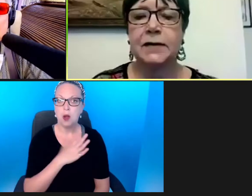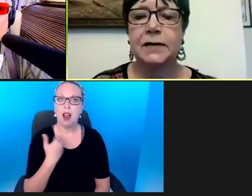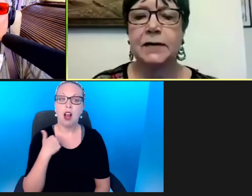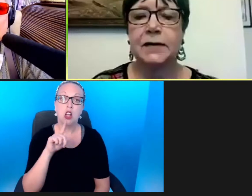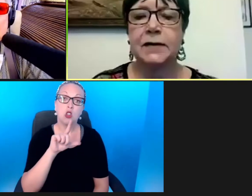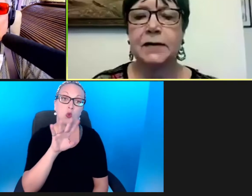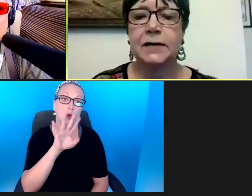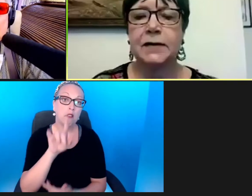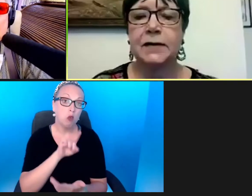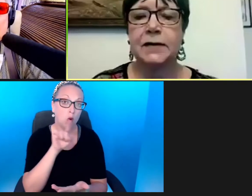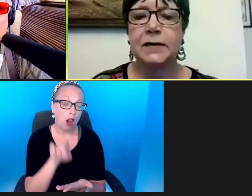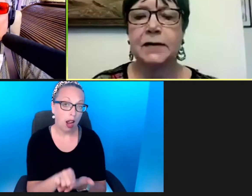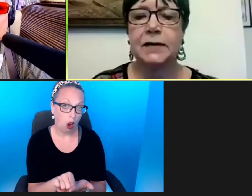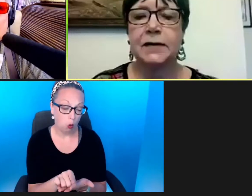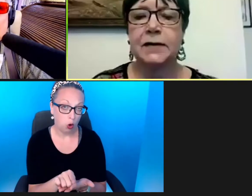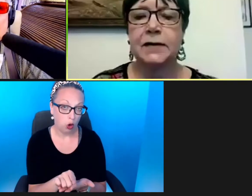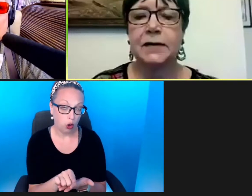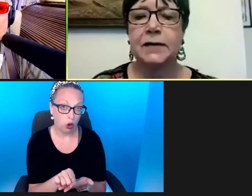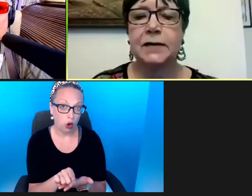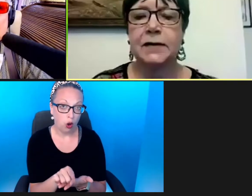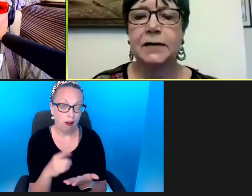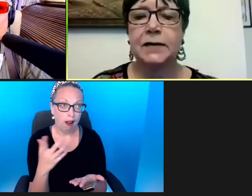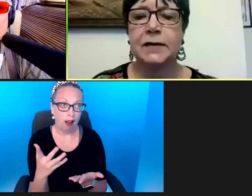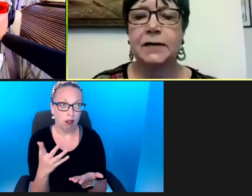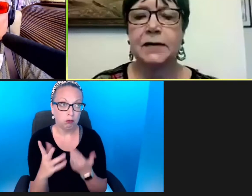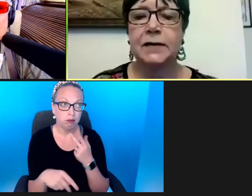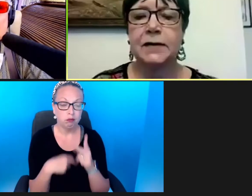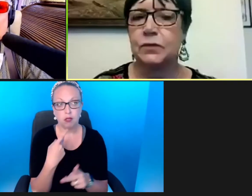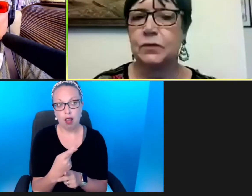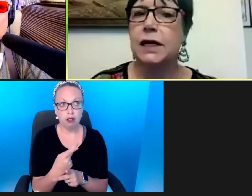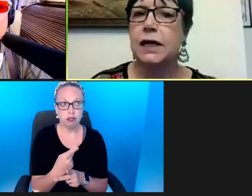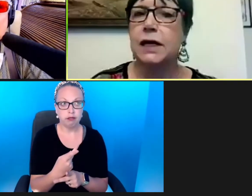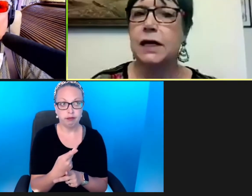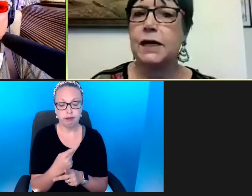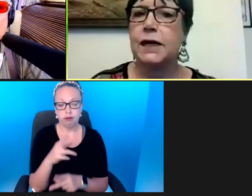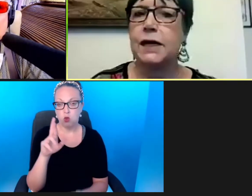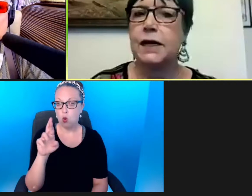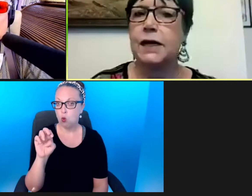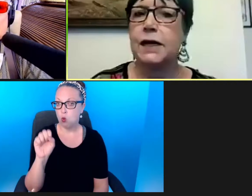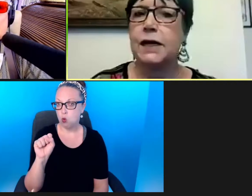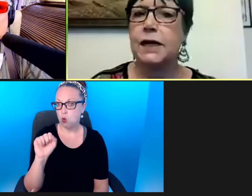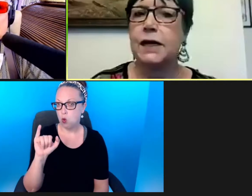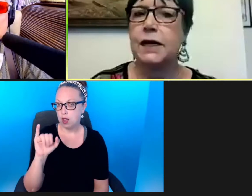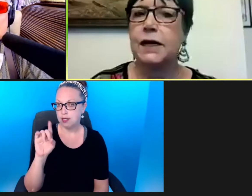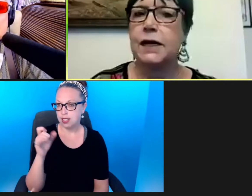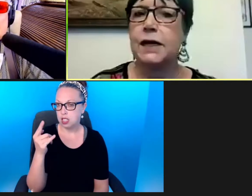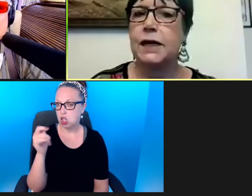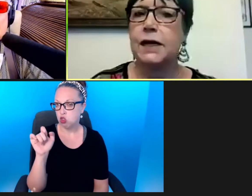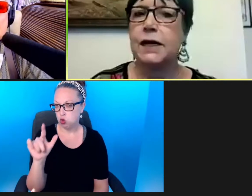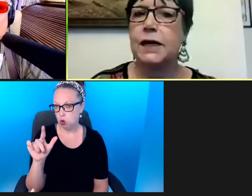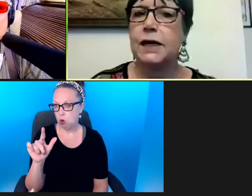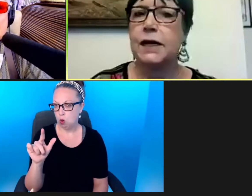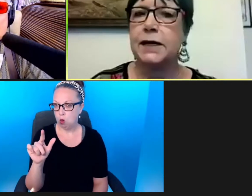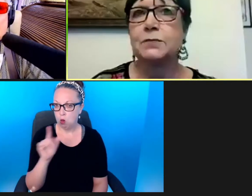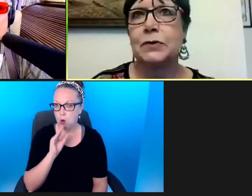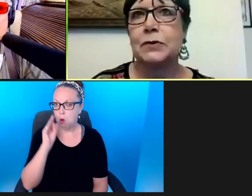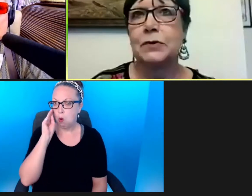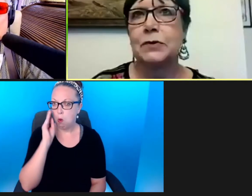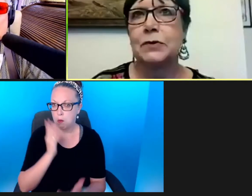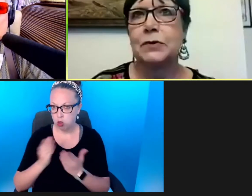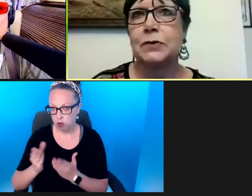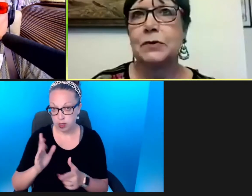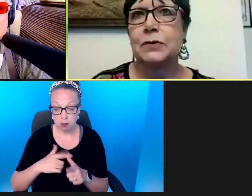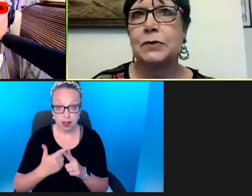24-hour kind of residential service that then, as more opportunities